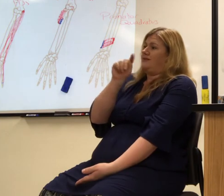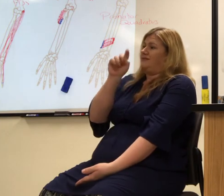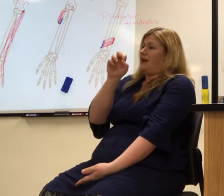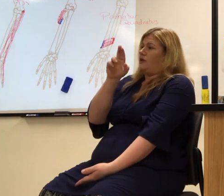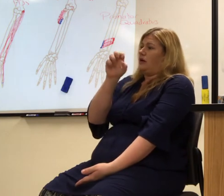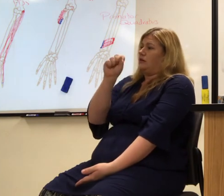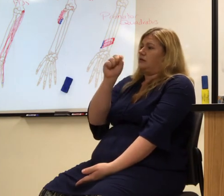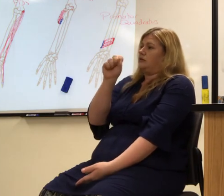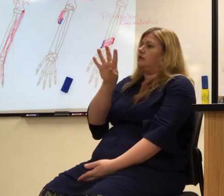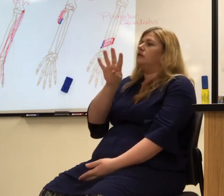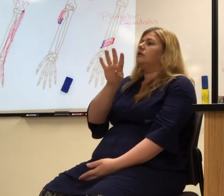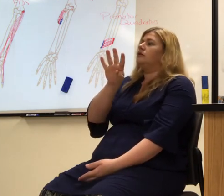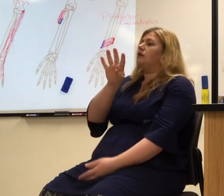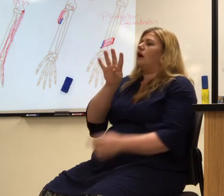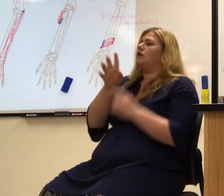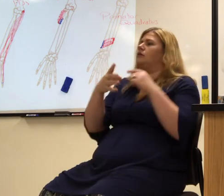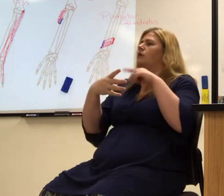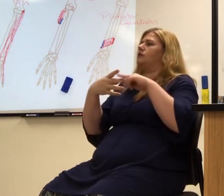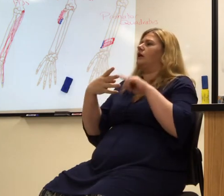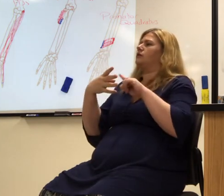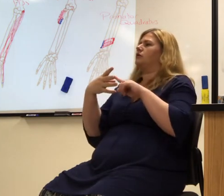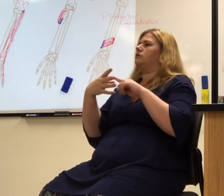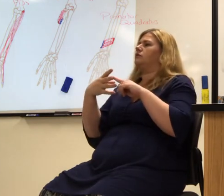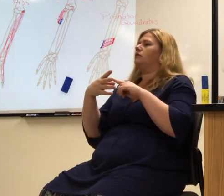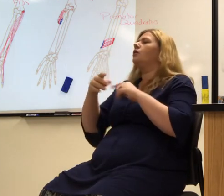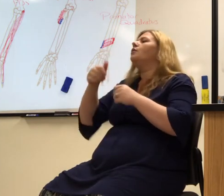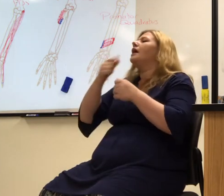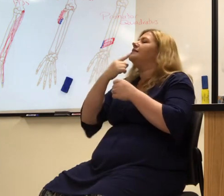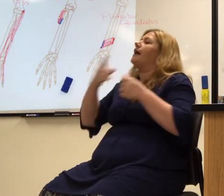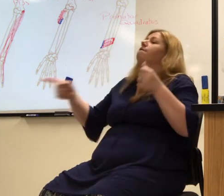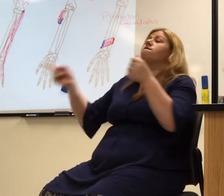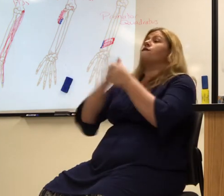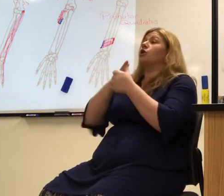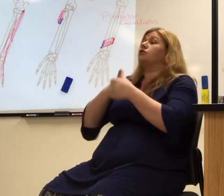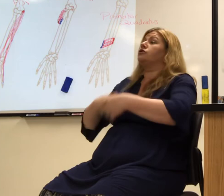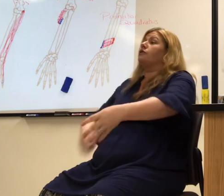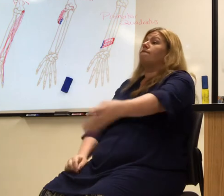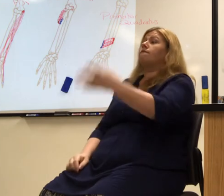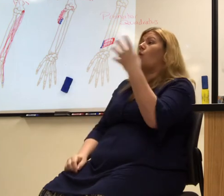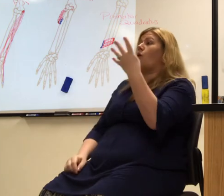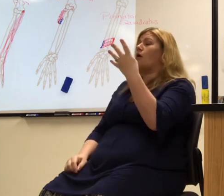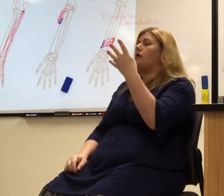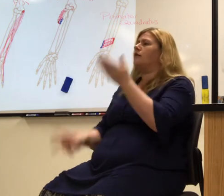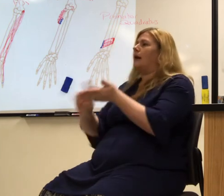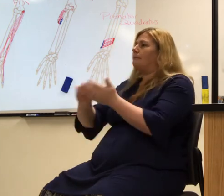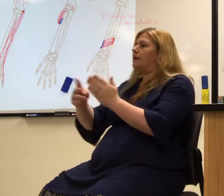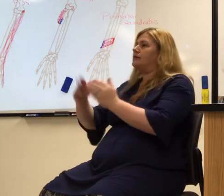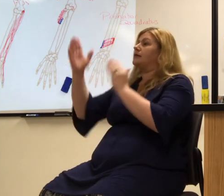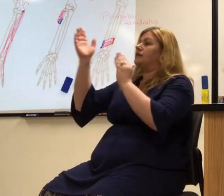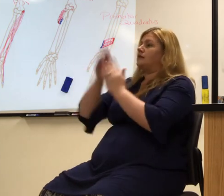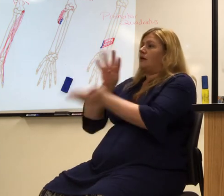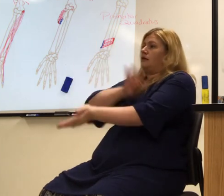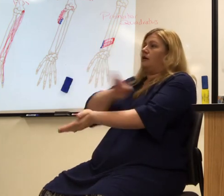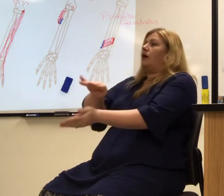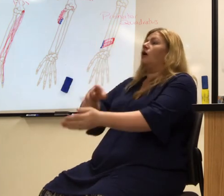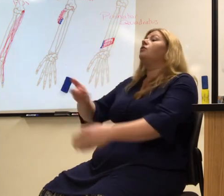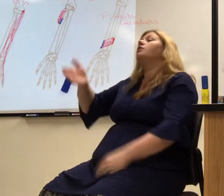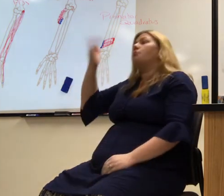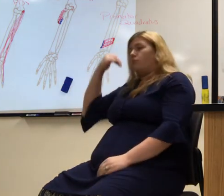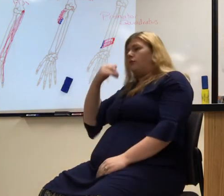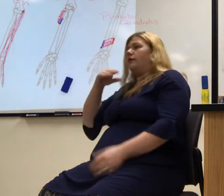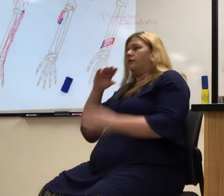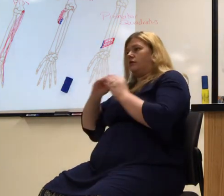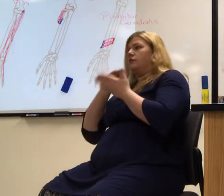what's the next one? We want like this. The first, when I say first four, you know, that's these.